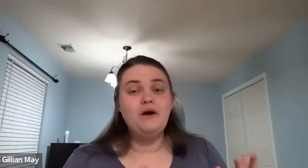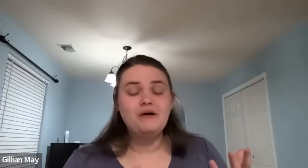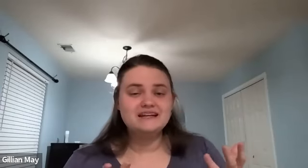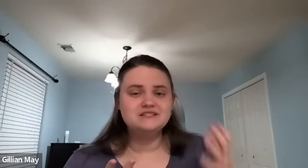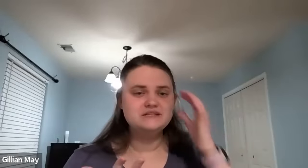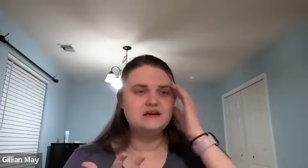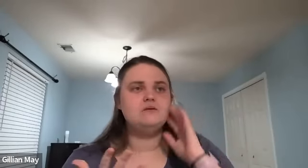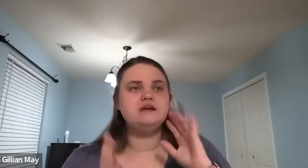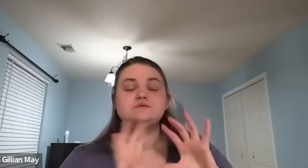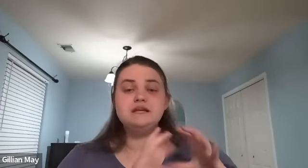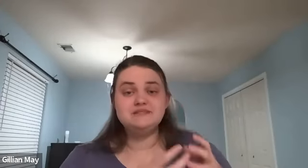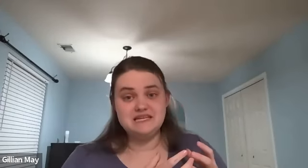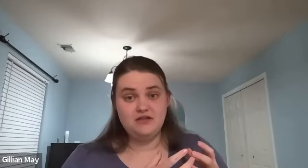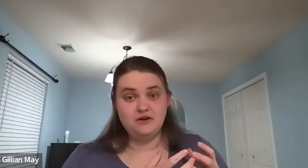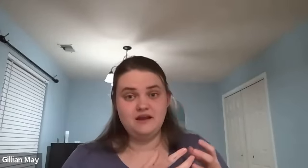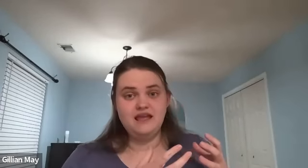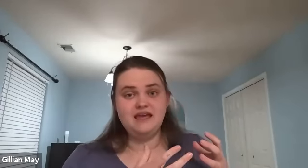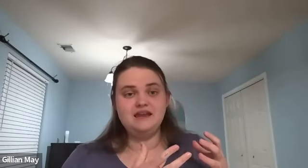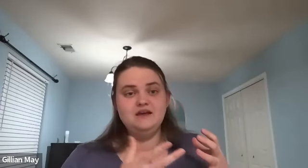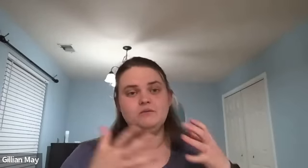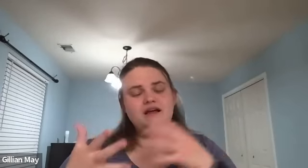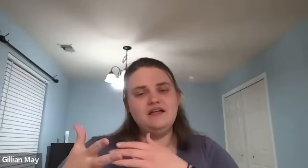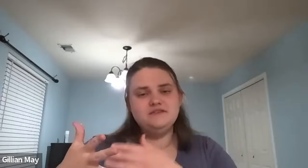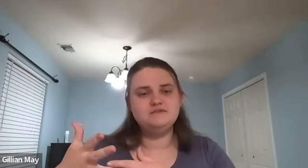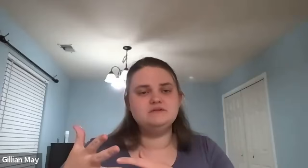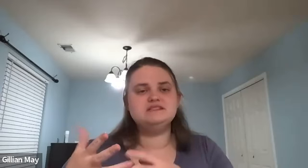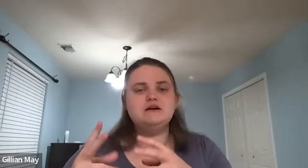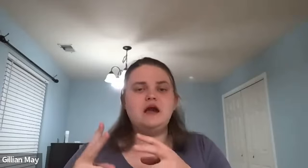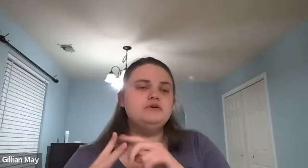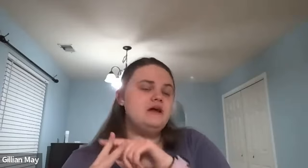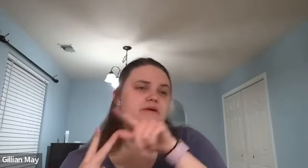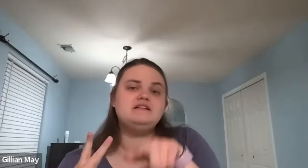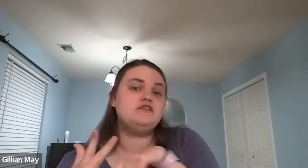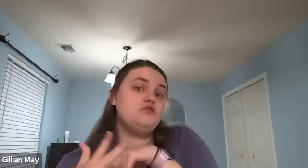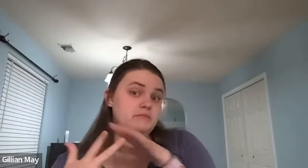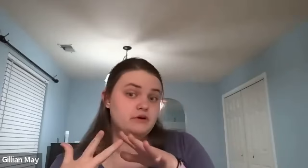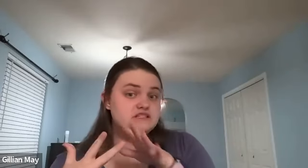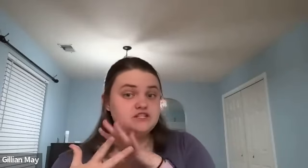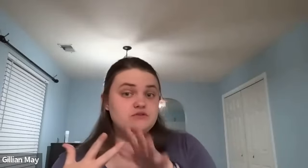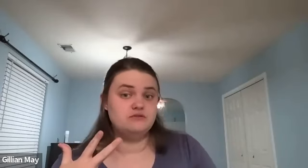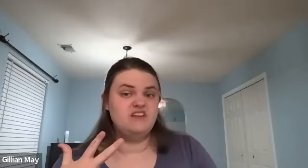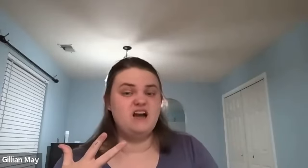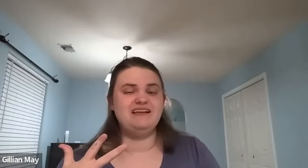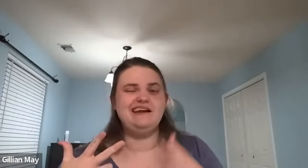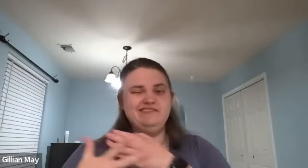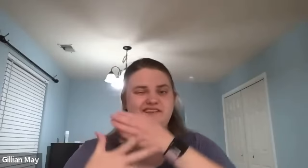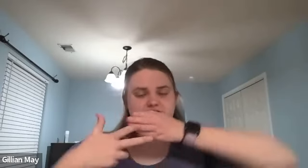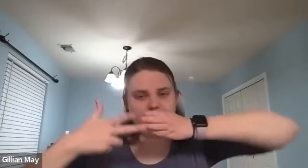well, what I do is because we read them together, and what I let them do is I'll pick like 3 books, like 2 or 3 that I'm like kind of giving them